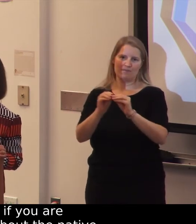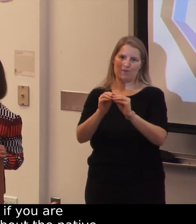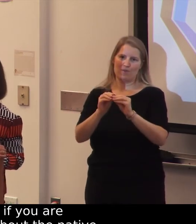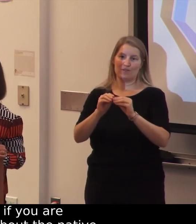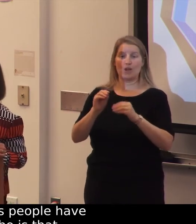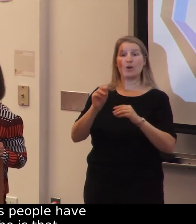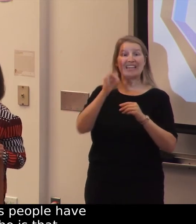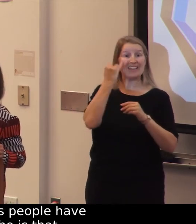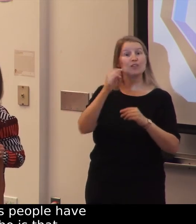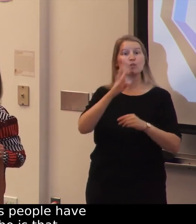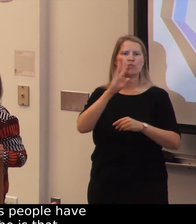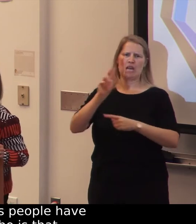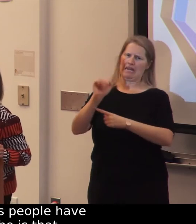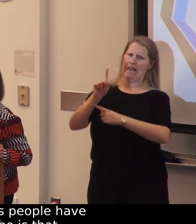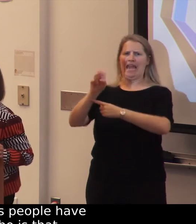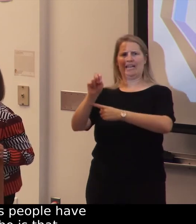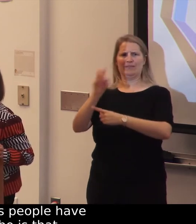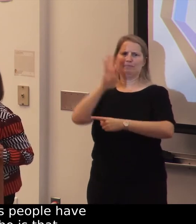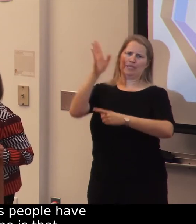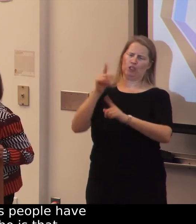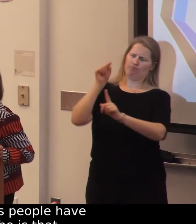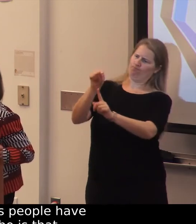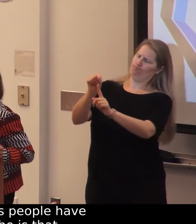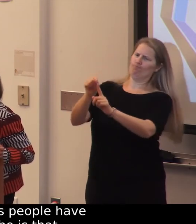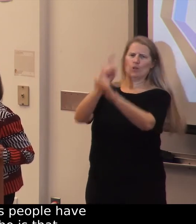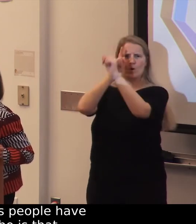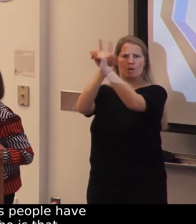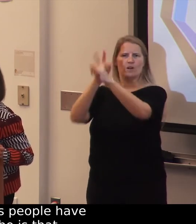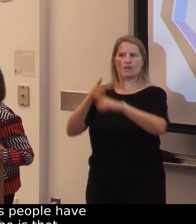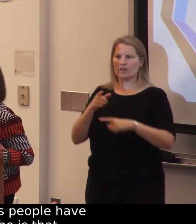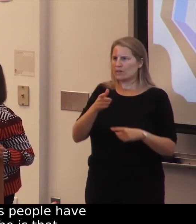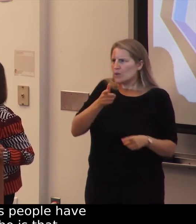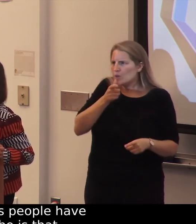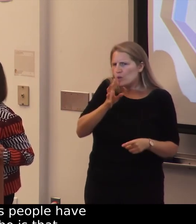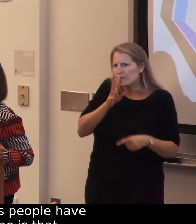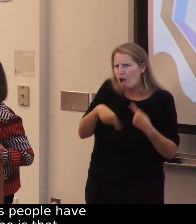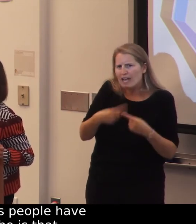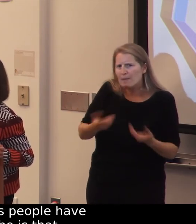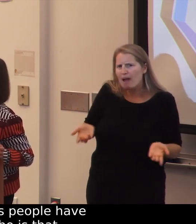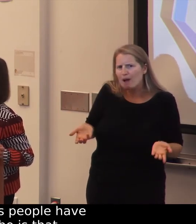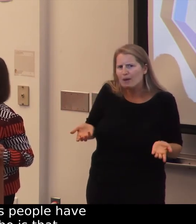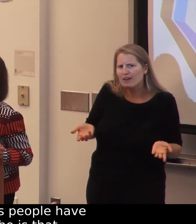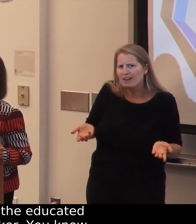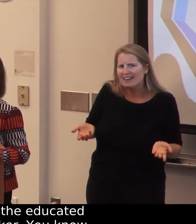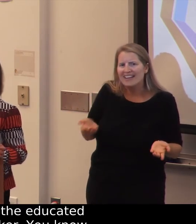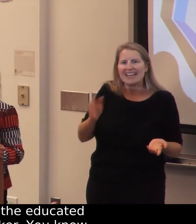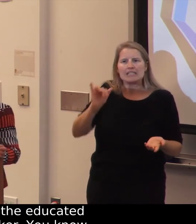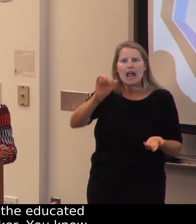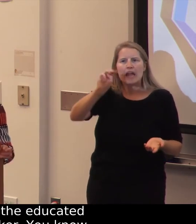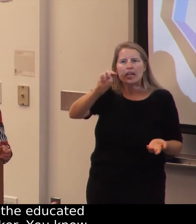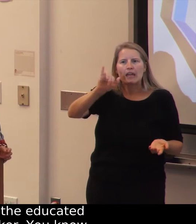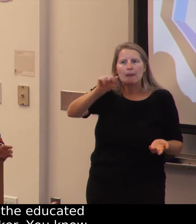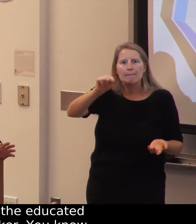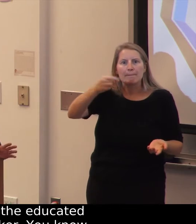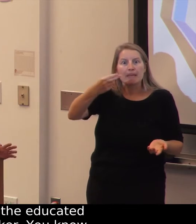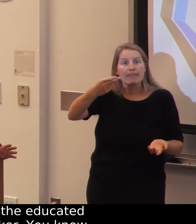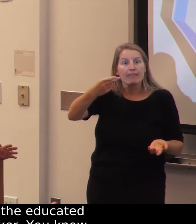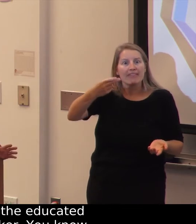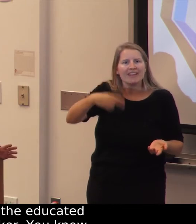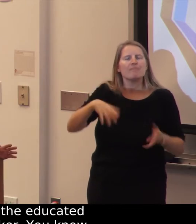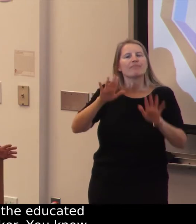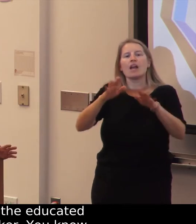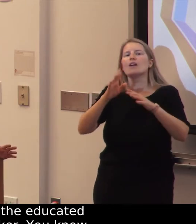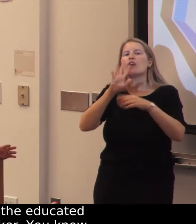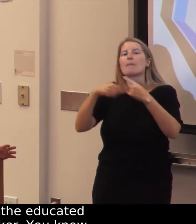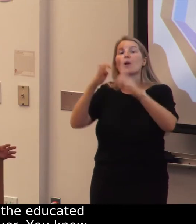native speaker norm, and in many cases people have said, who is that mythical native speaker? And it was always the educated